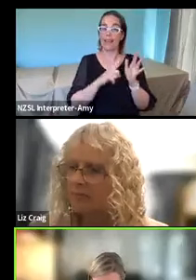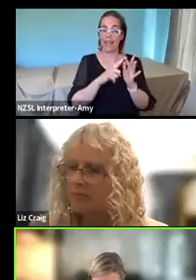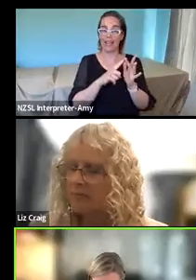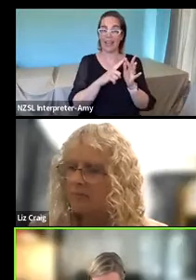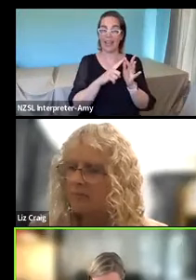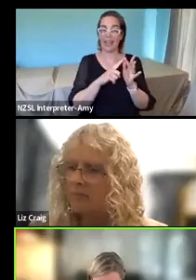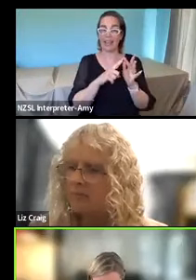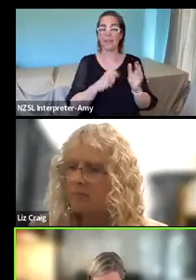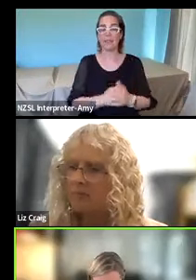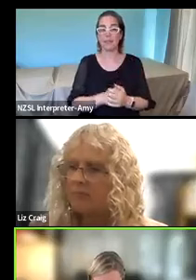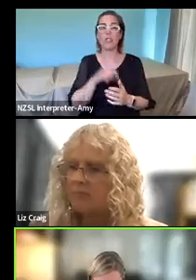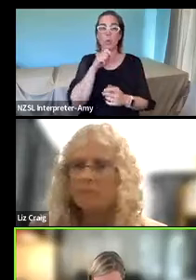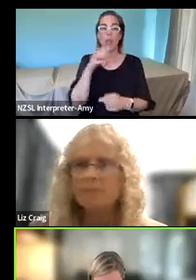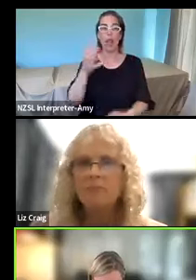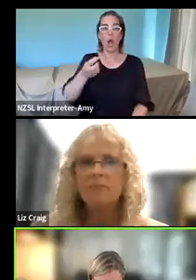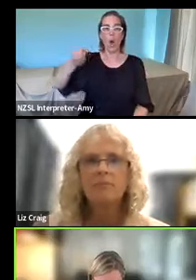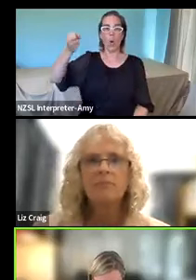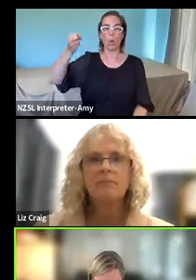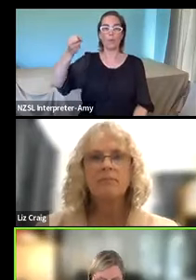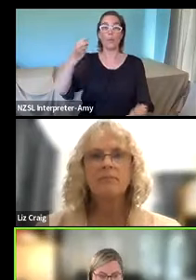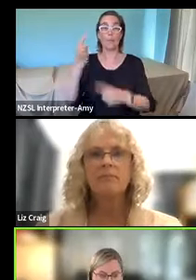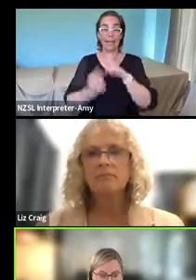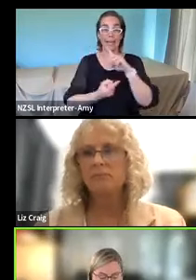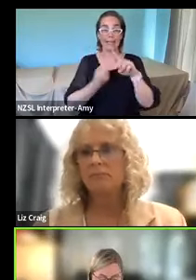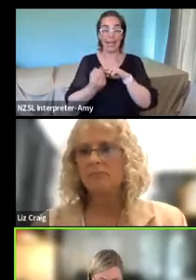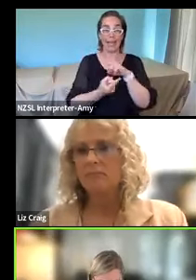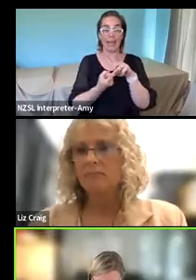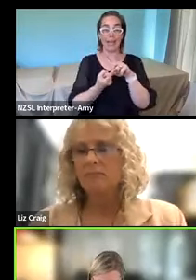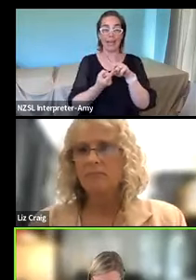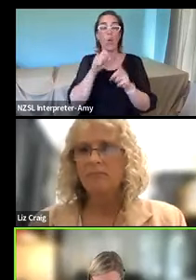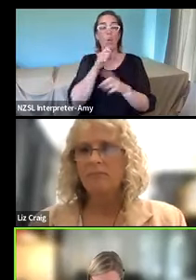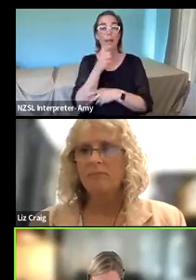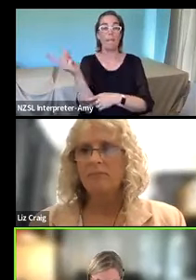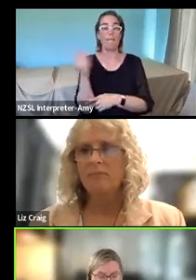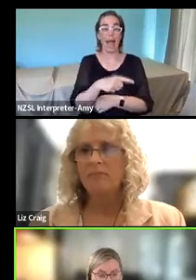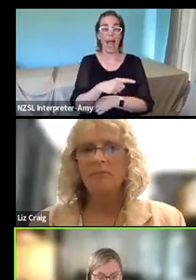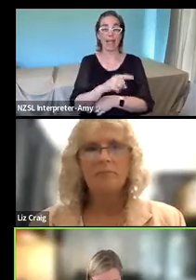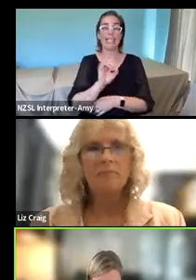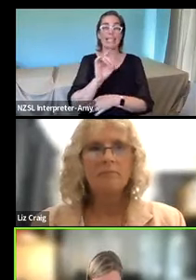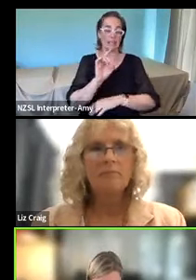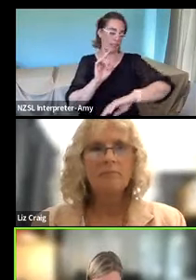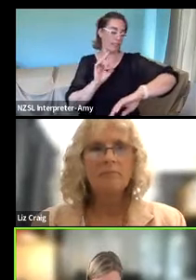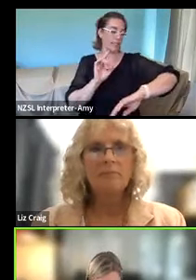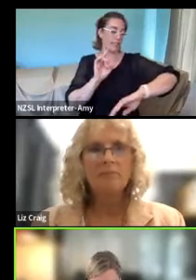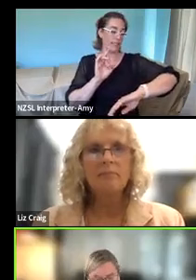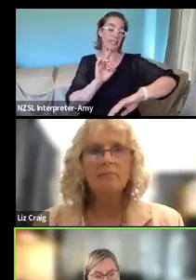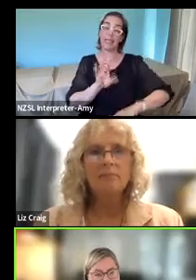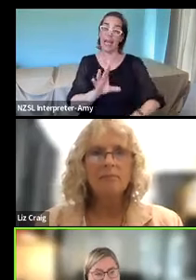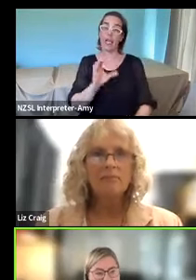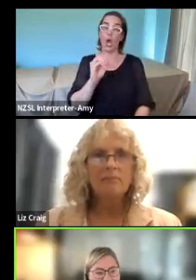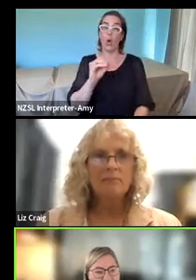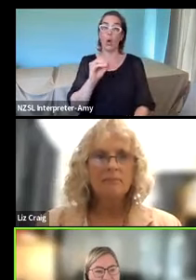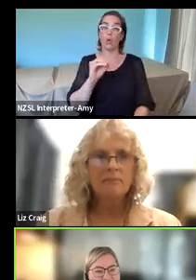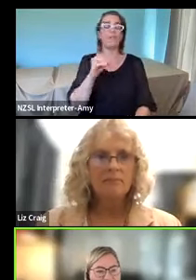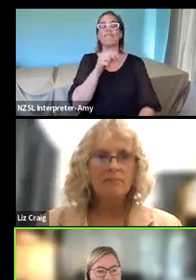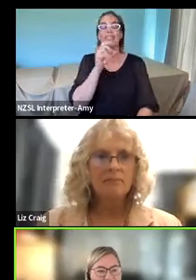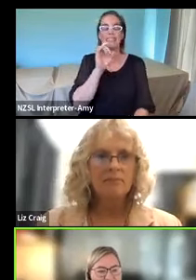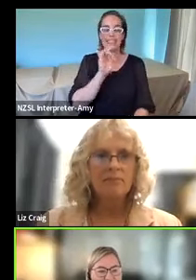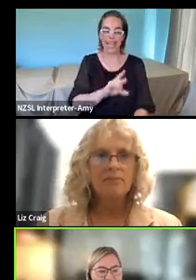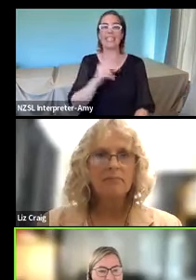So I'm going to suspend the meeting and we will be back at 10:10 for the Parents of Vision Impaired